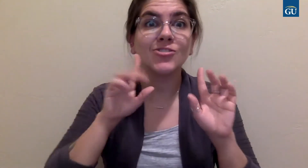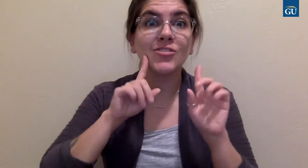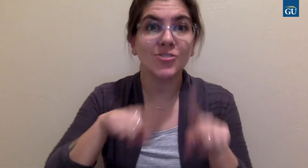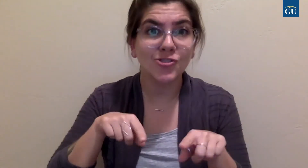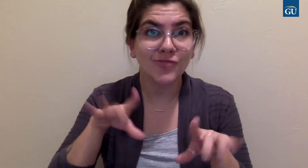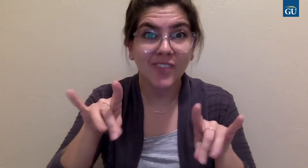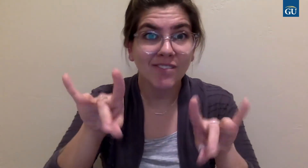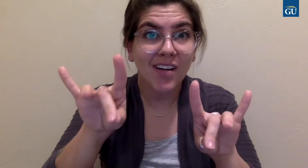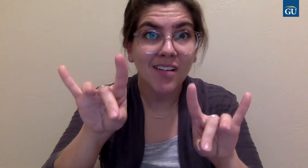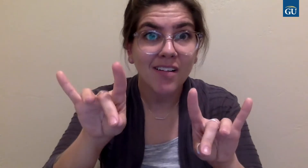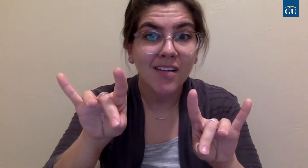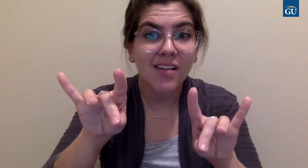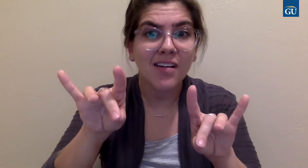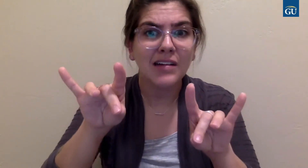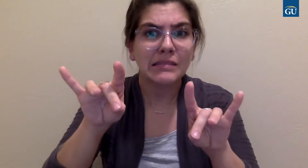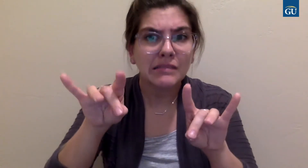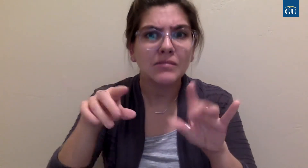to this question?